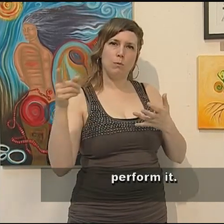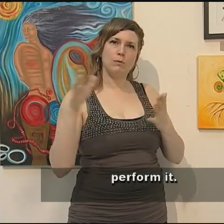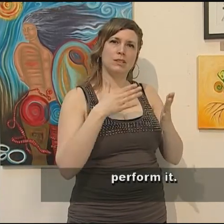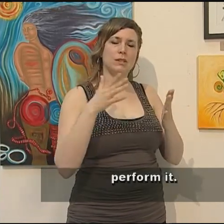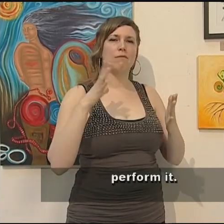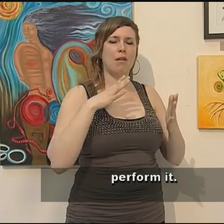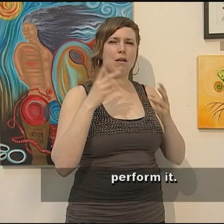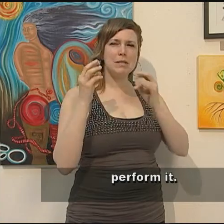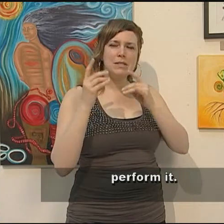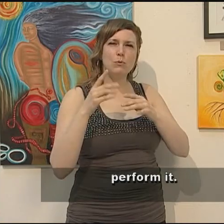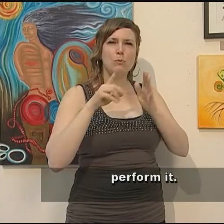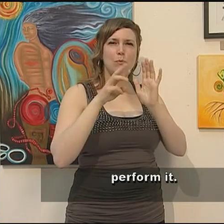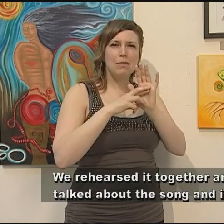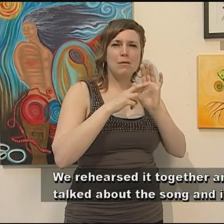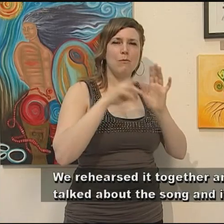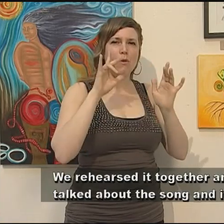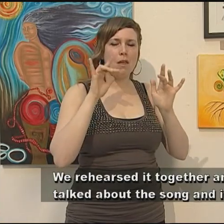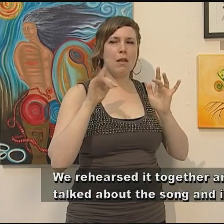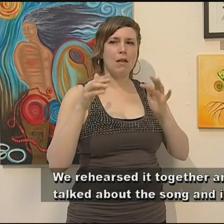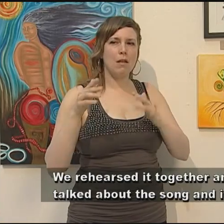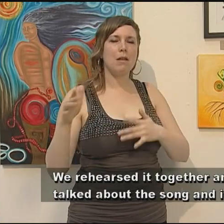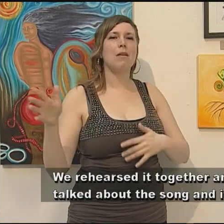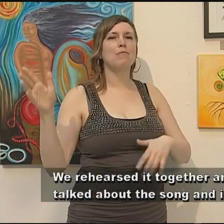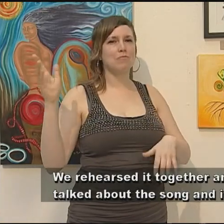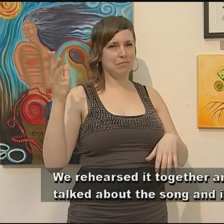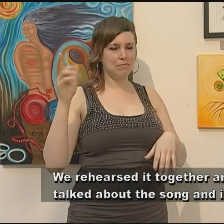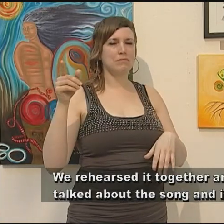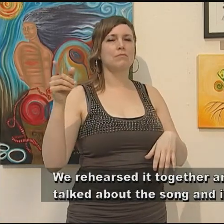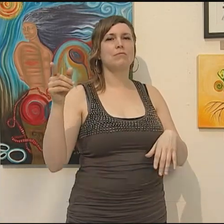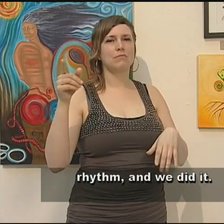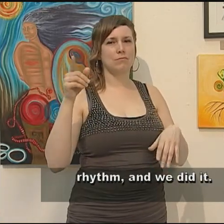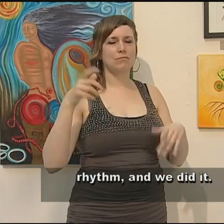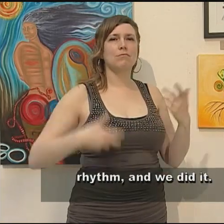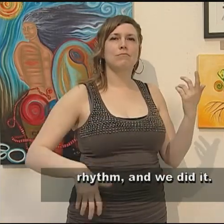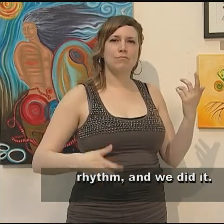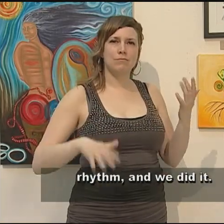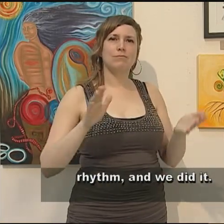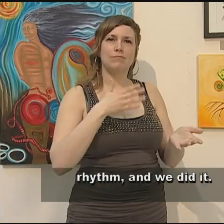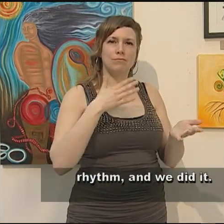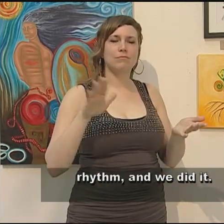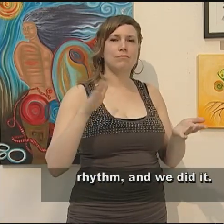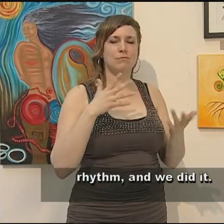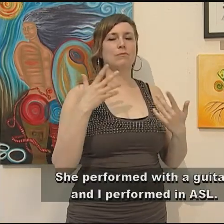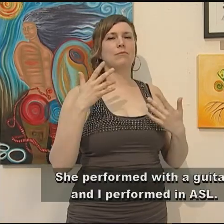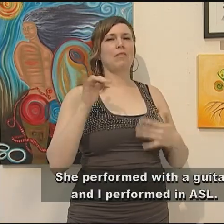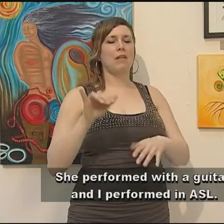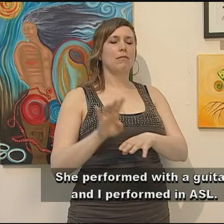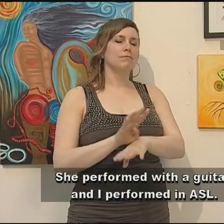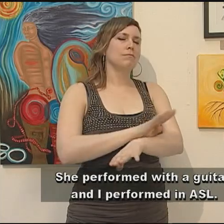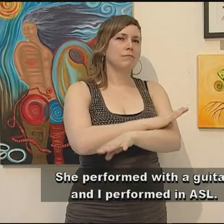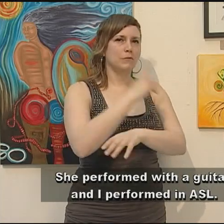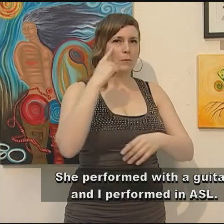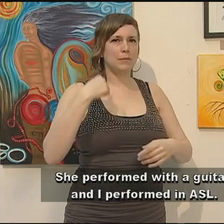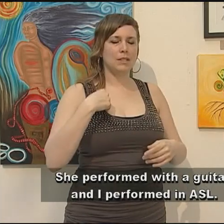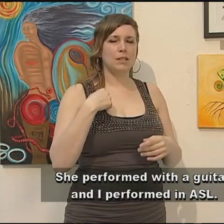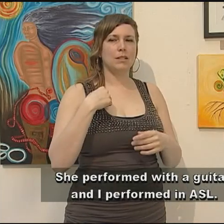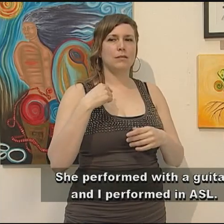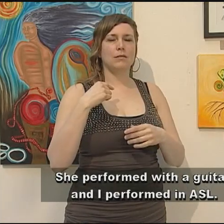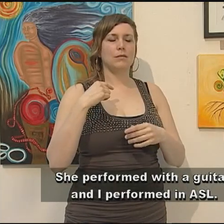asked her to perform it. We rehearsed it together and talked about the song and its rhythm, and we did it. She performed with a guitar, and I performed